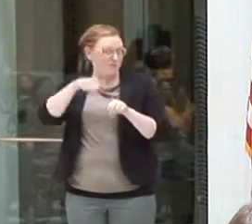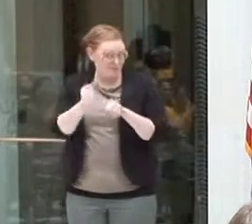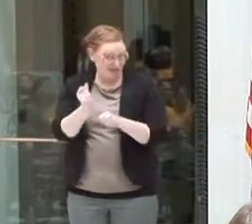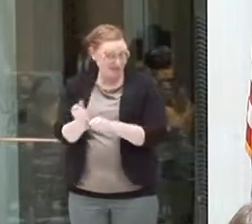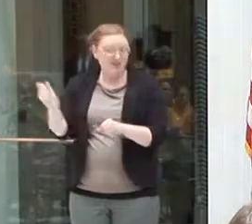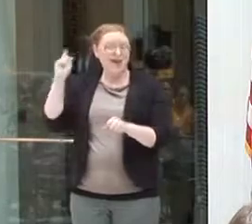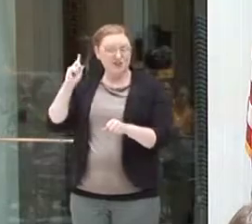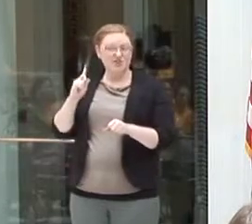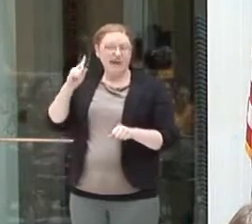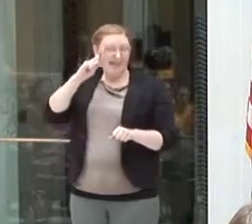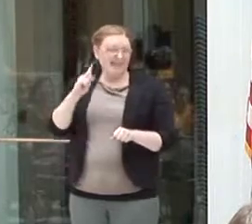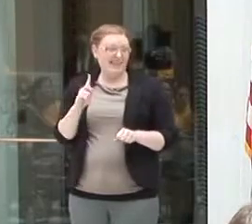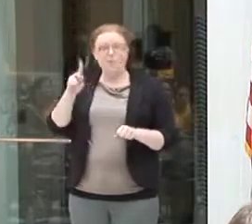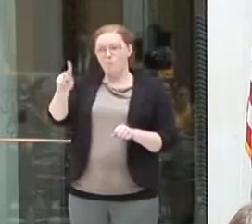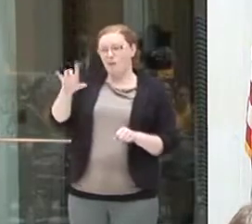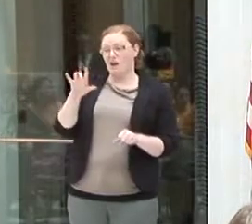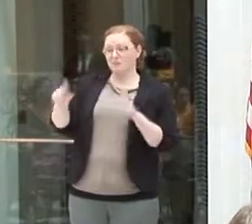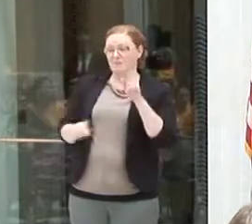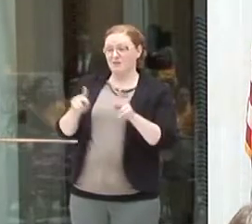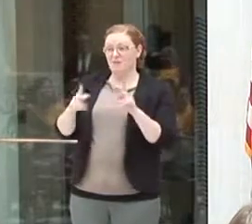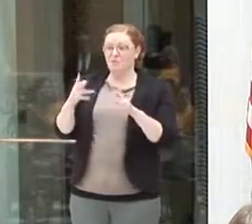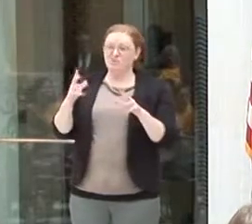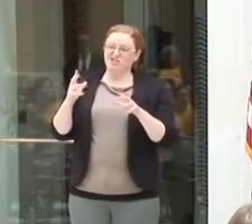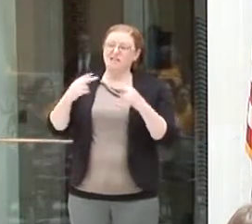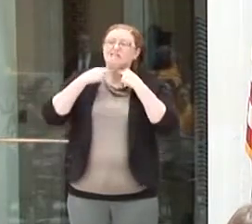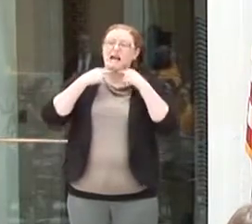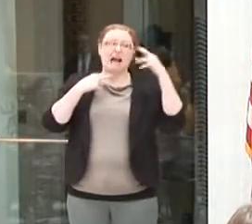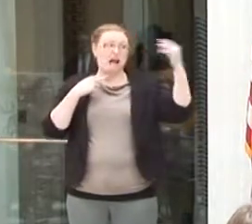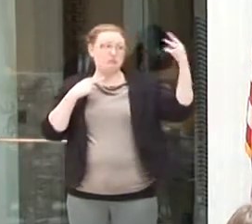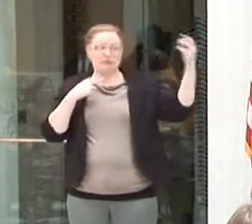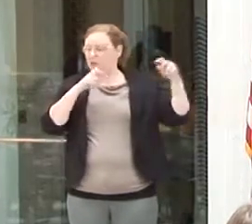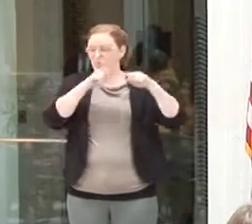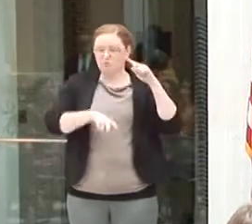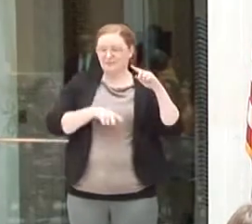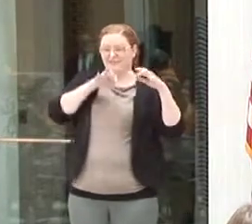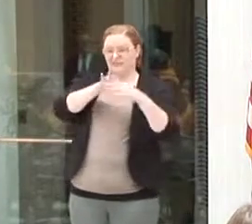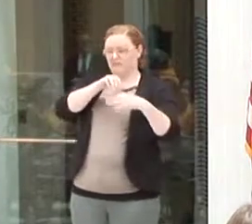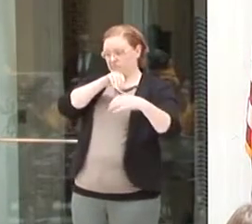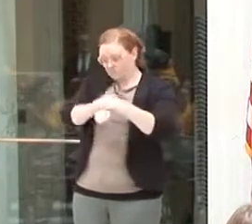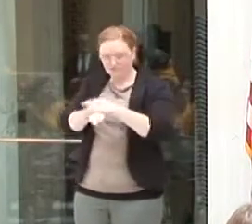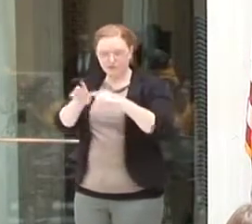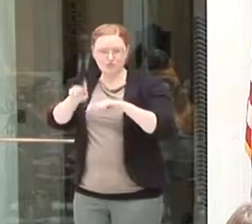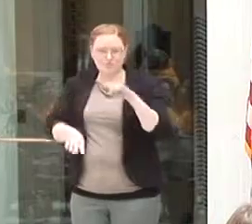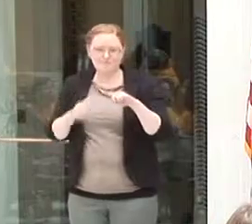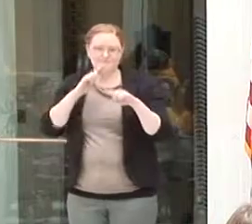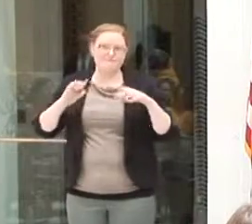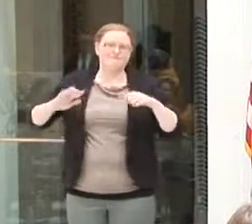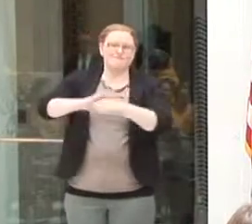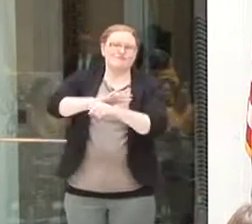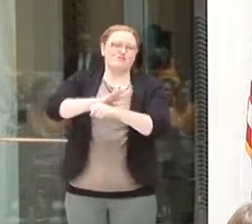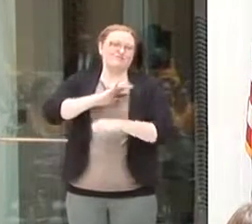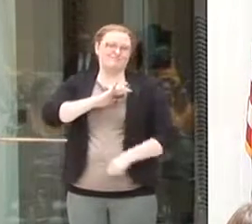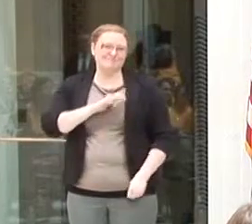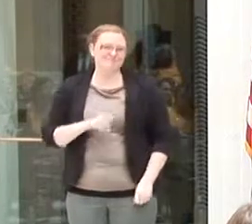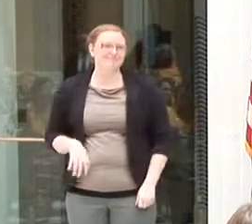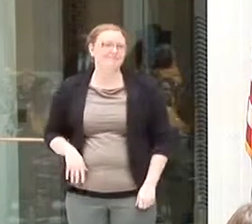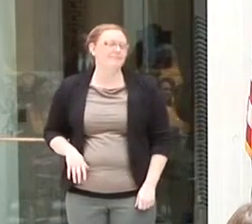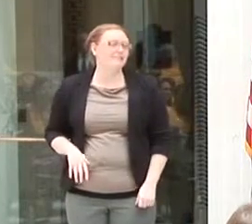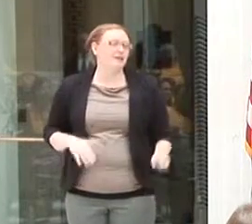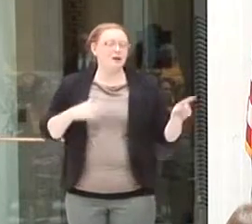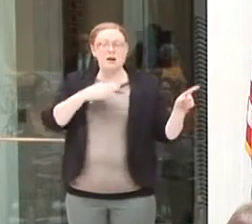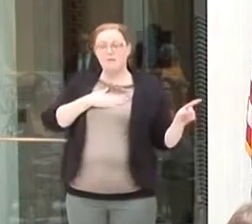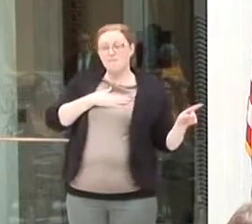year about 100 of you were locked outside because there was so many we couldn't get you through the doors i couldn't let any more people in my bear